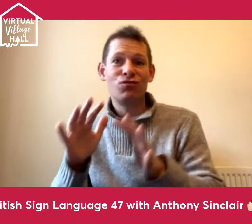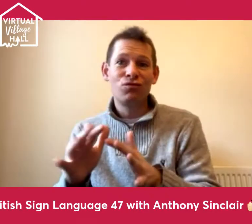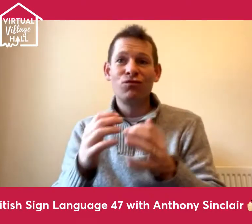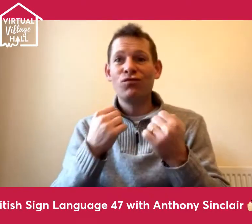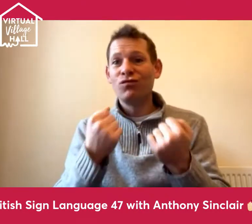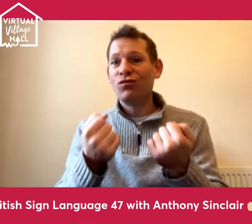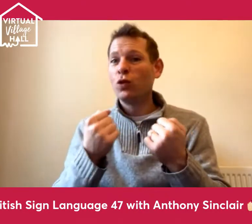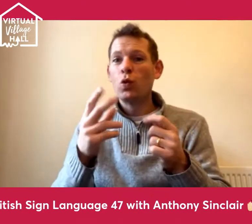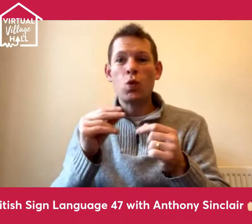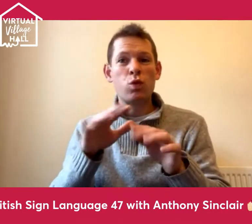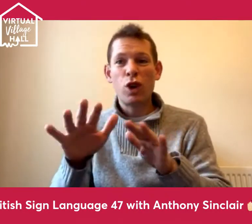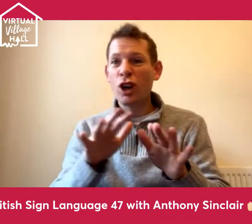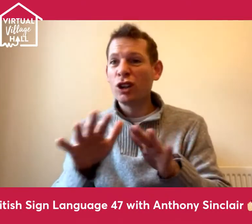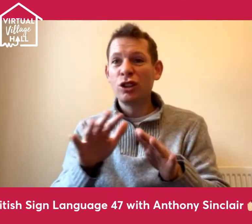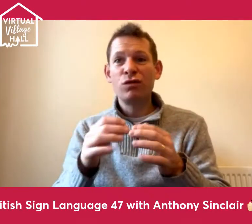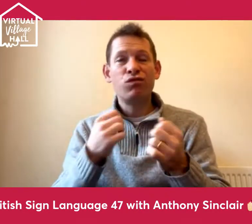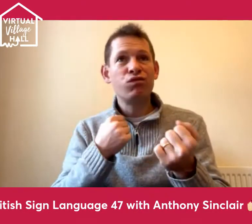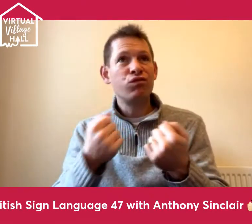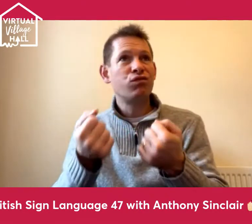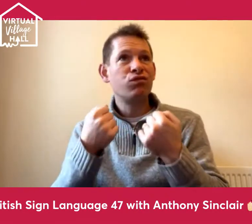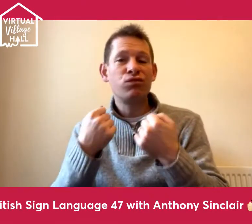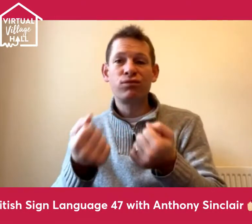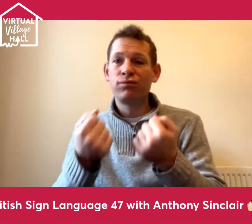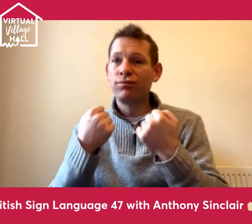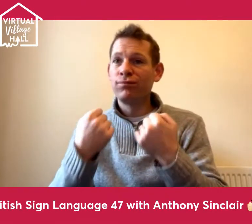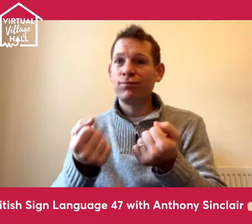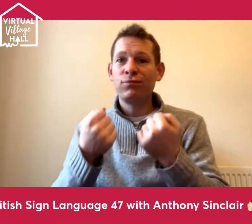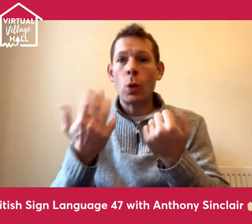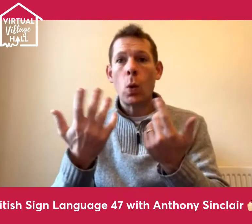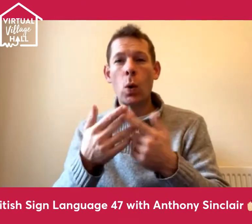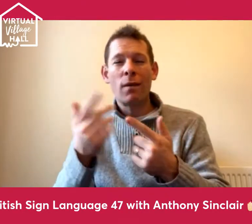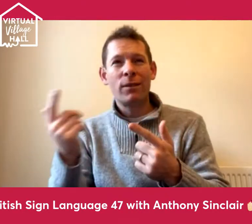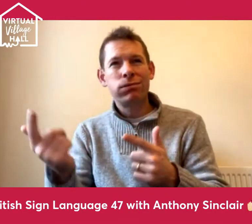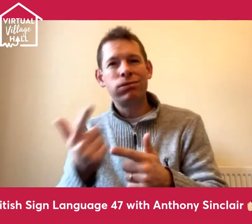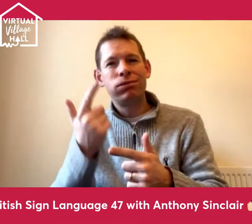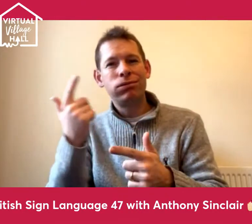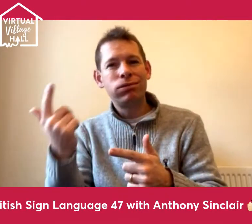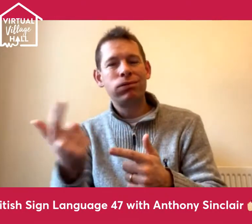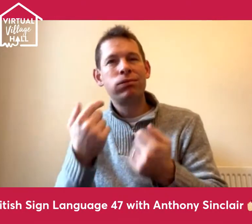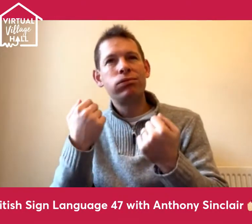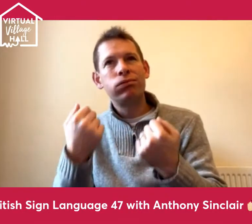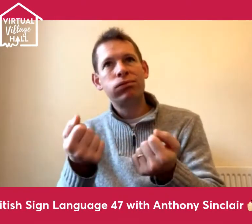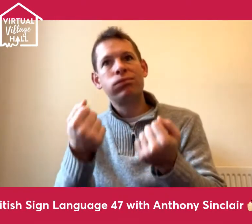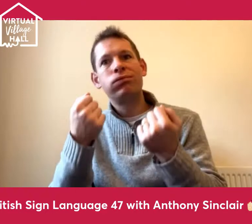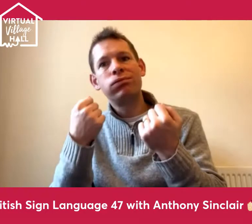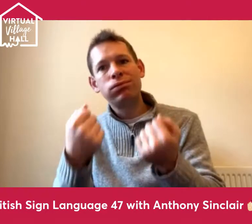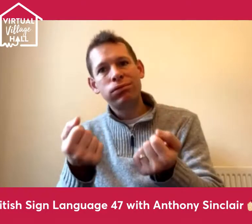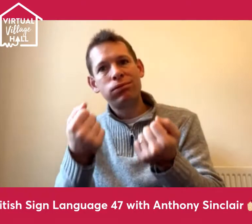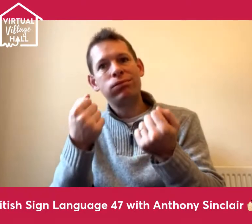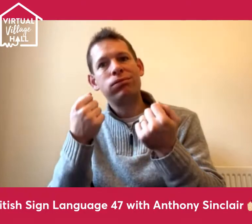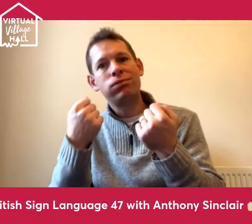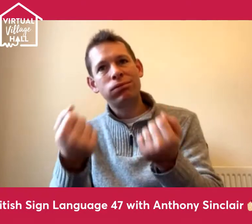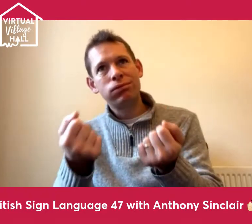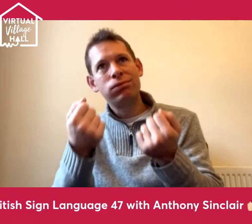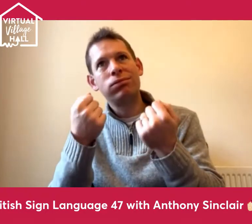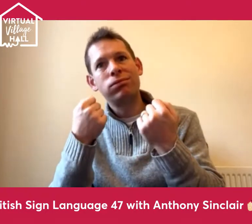hurry to get anywhere. I'm in no rush. I'm just driving along. Or maybe I'm on a long journey. Look how